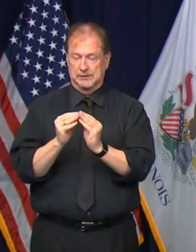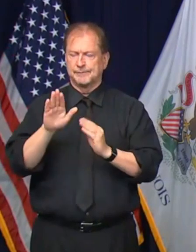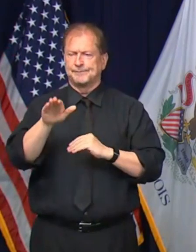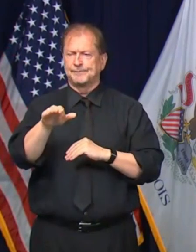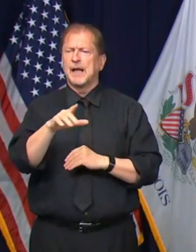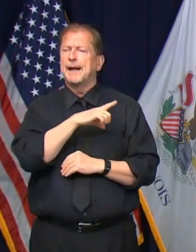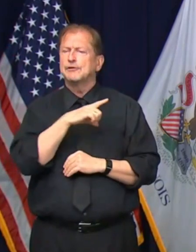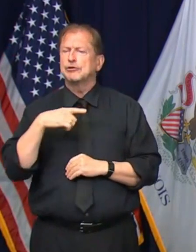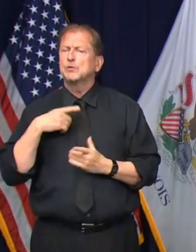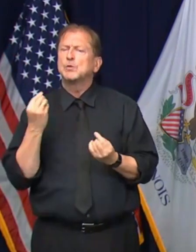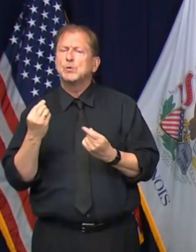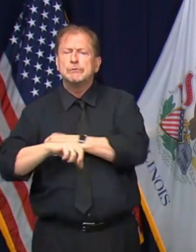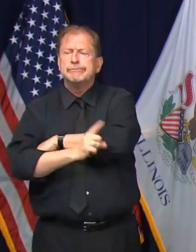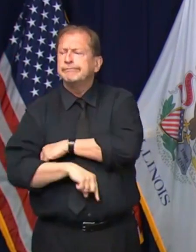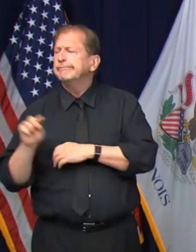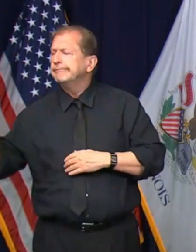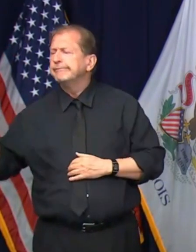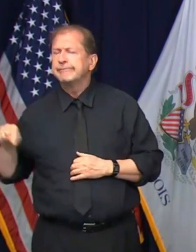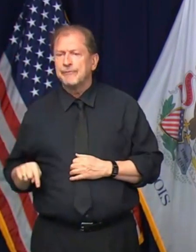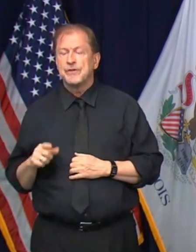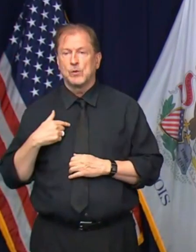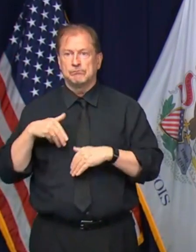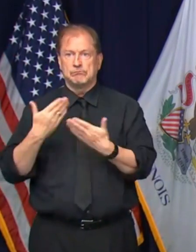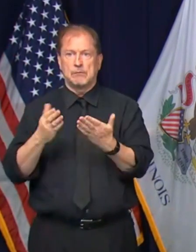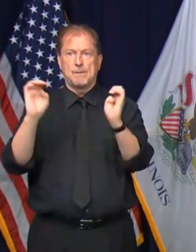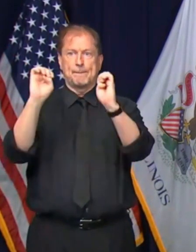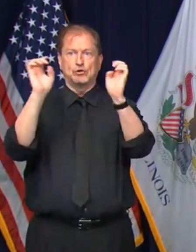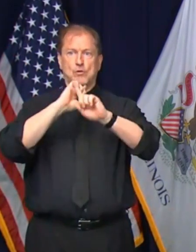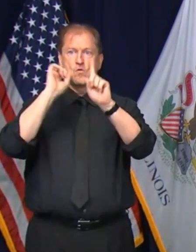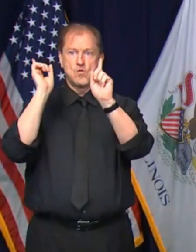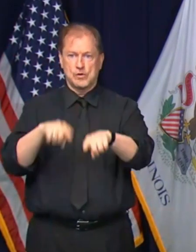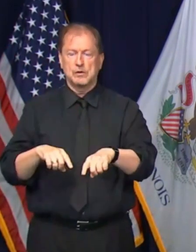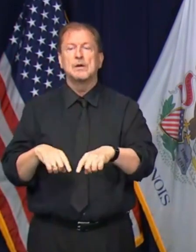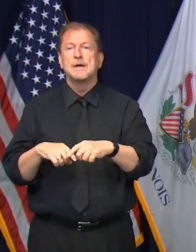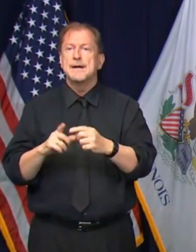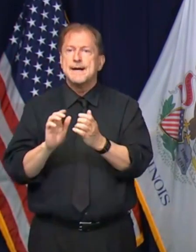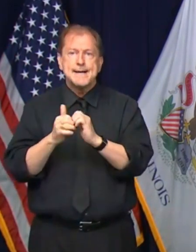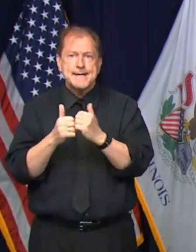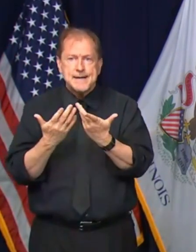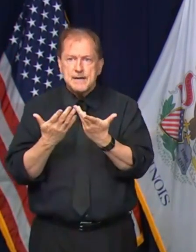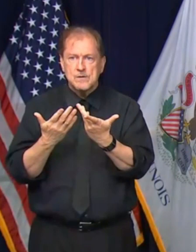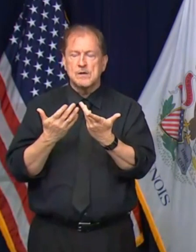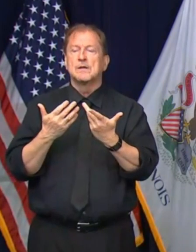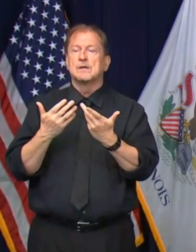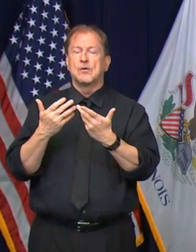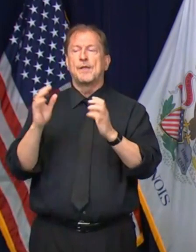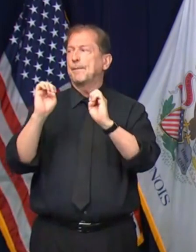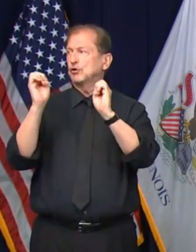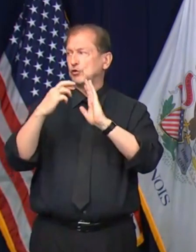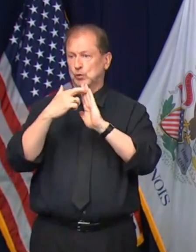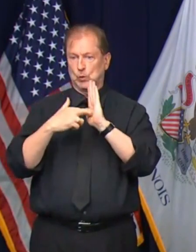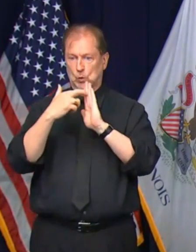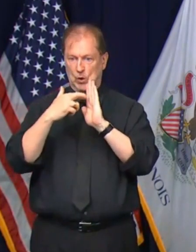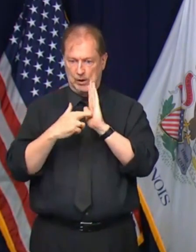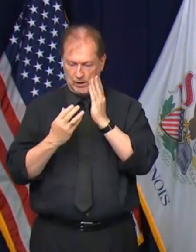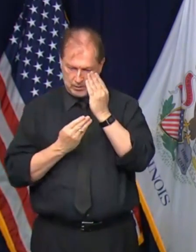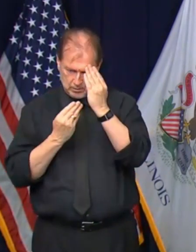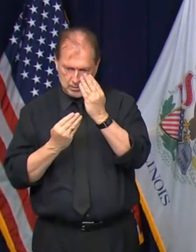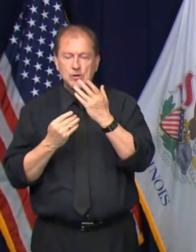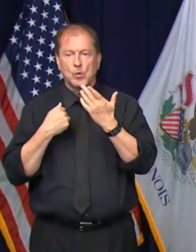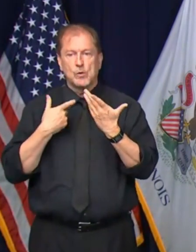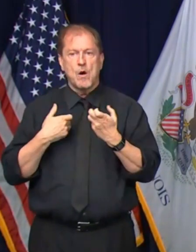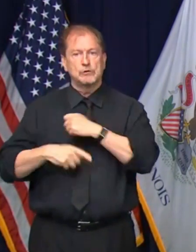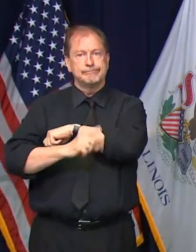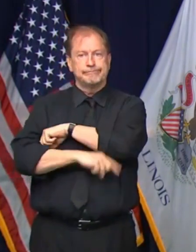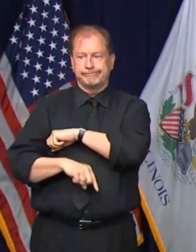an emergency order forward was to have the ability, an emergency rule rather, forward was to have the